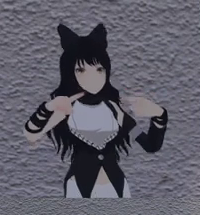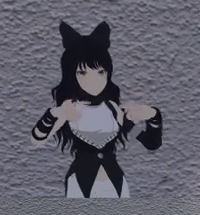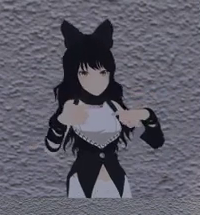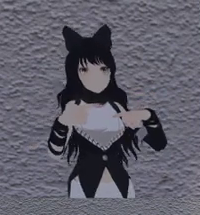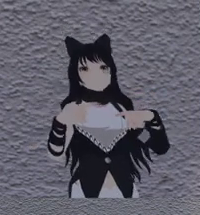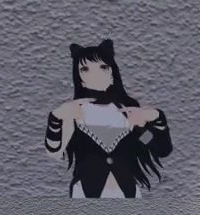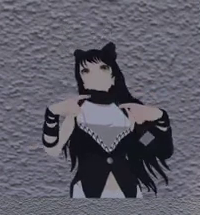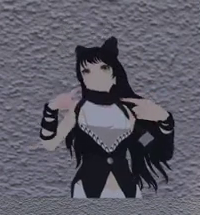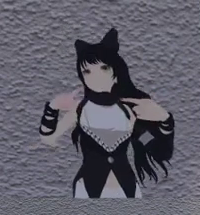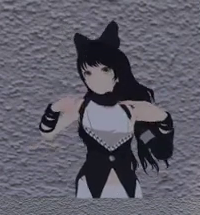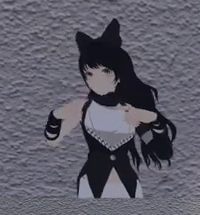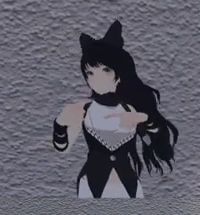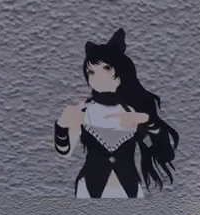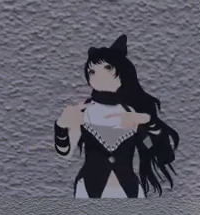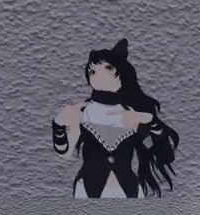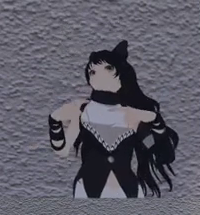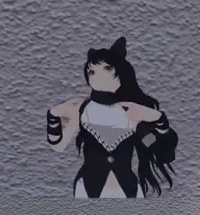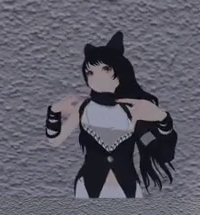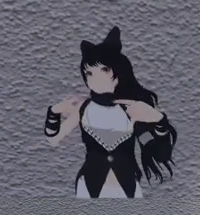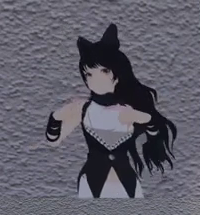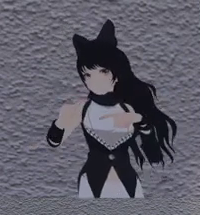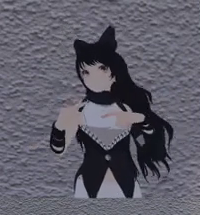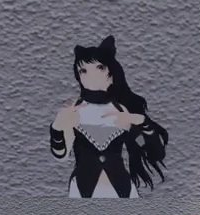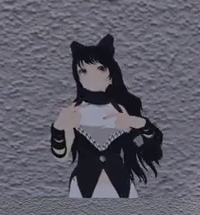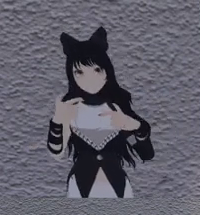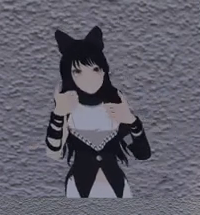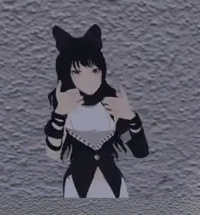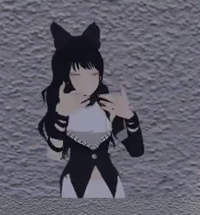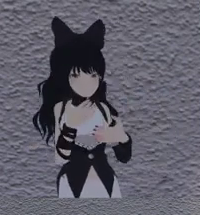Yep. Hurt. Just like that. Hurt.